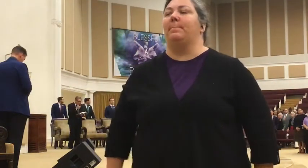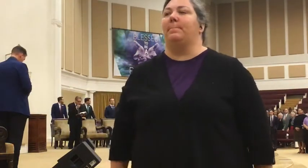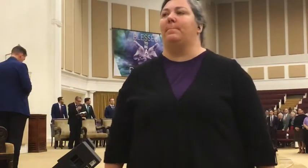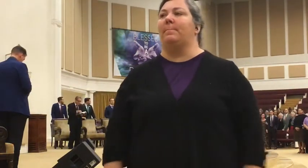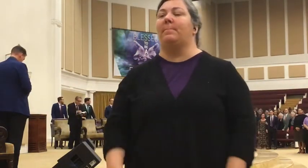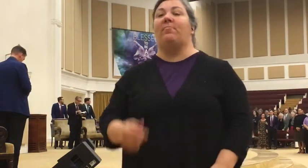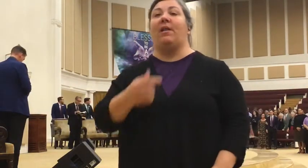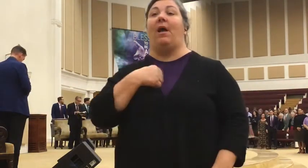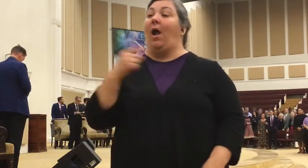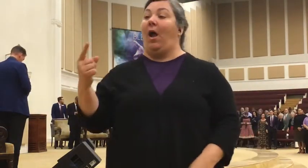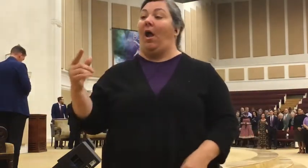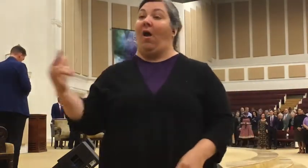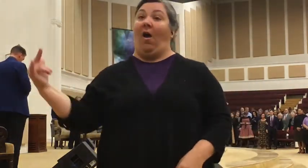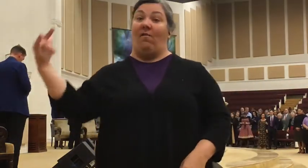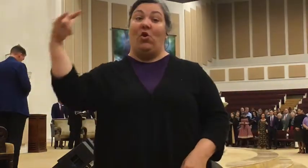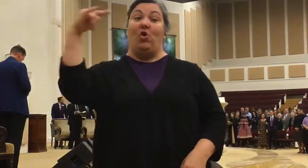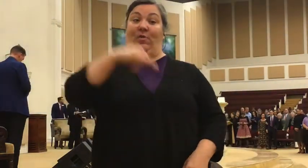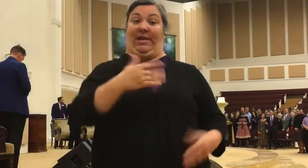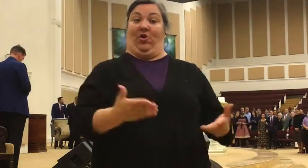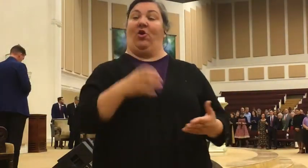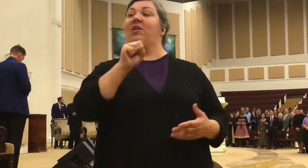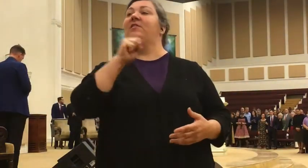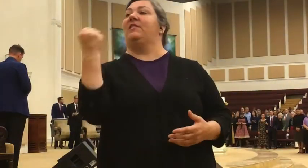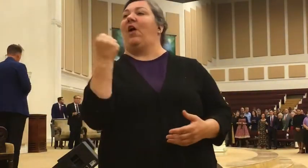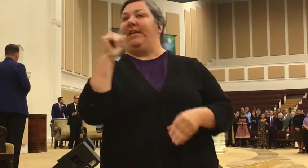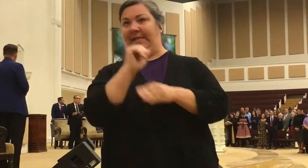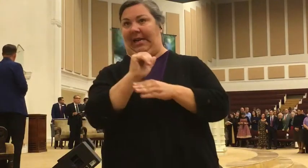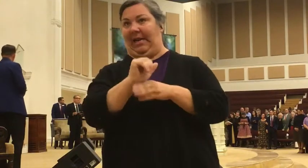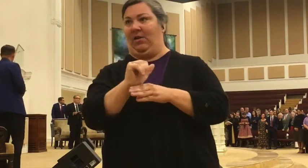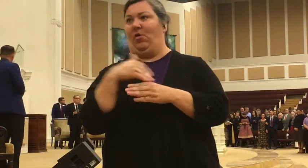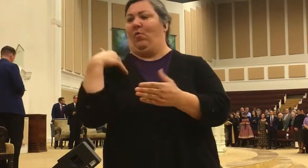I came home. I flew in Saturday night into Atlanta.